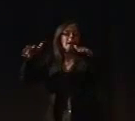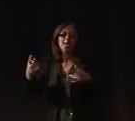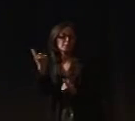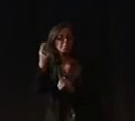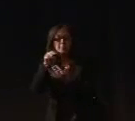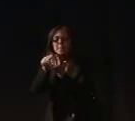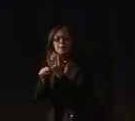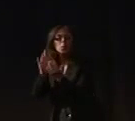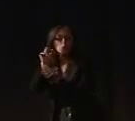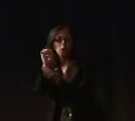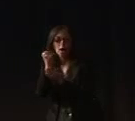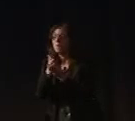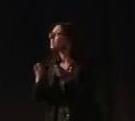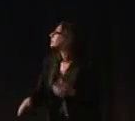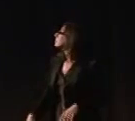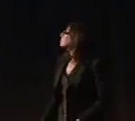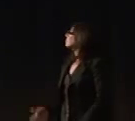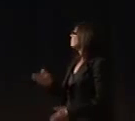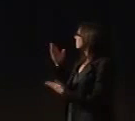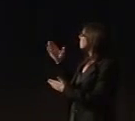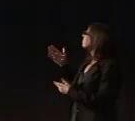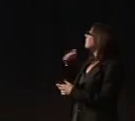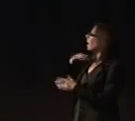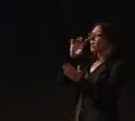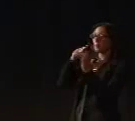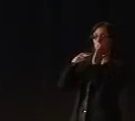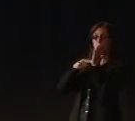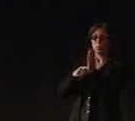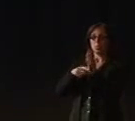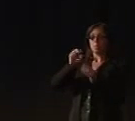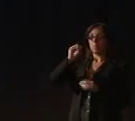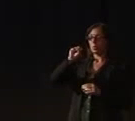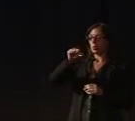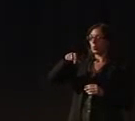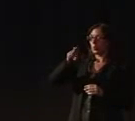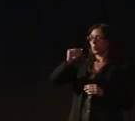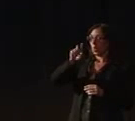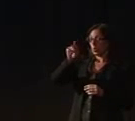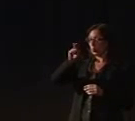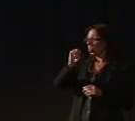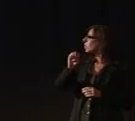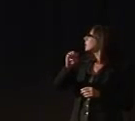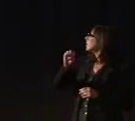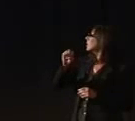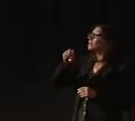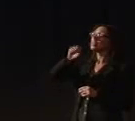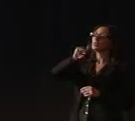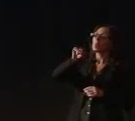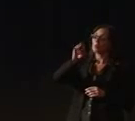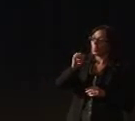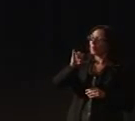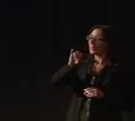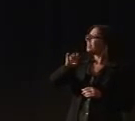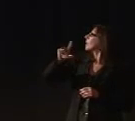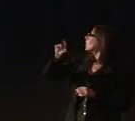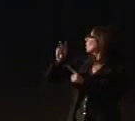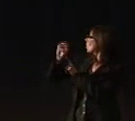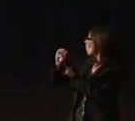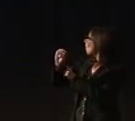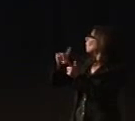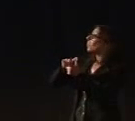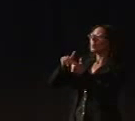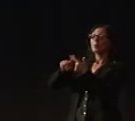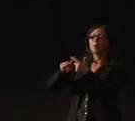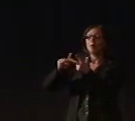interesting graphic novelist, Adam Lowe, who is an artist, Thomas Oliver Morton, who is a writer, he is the head